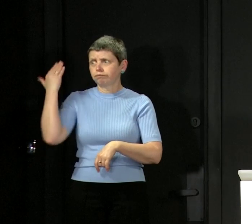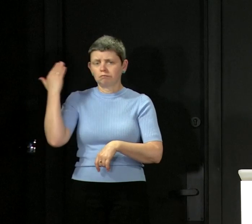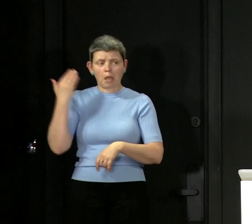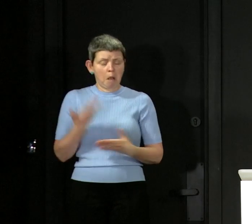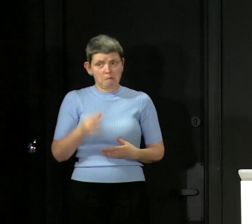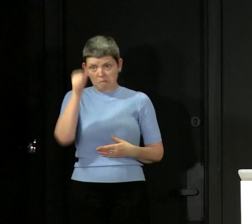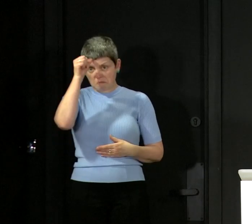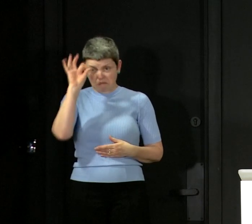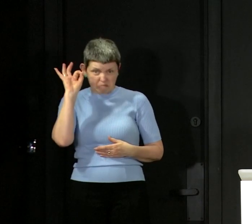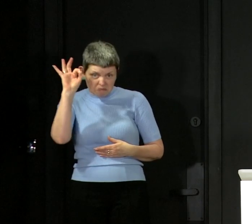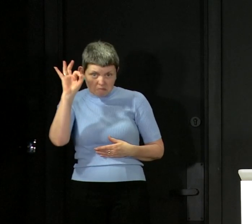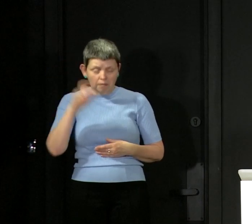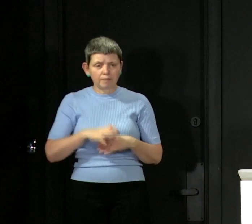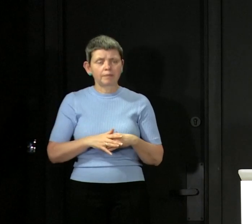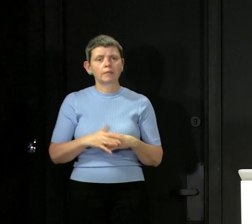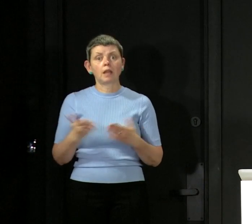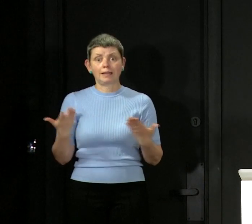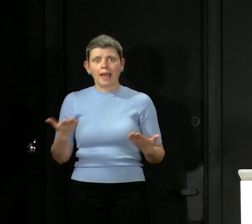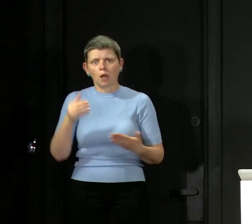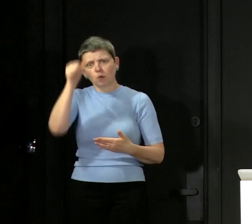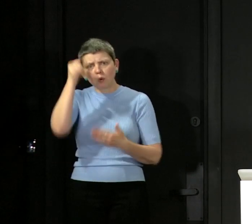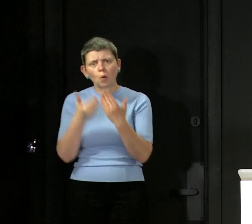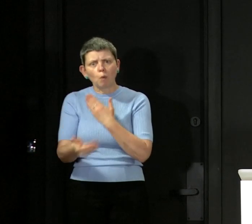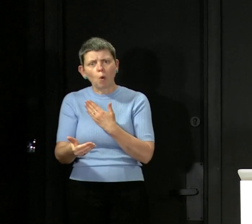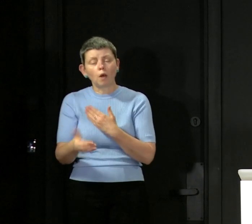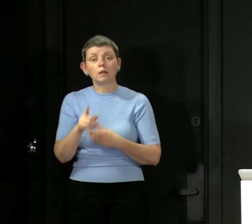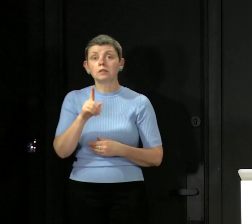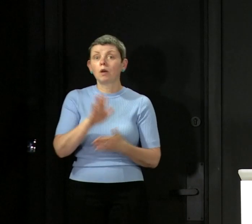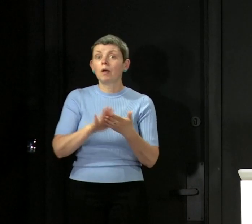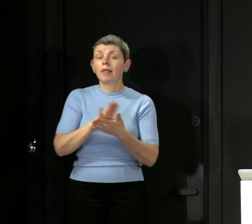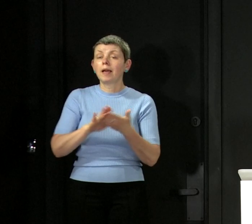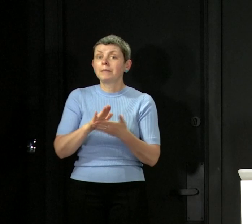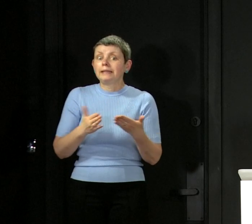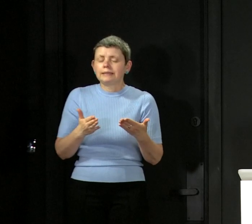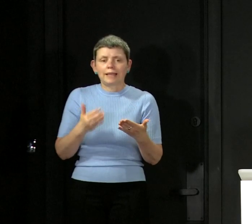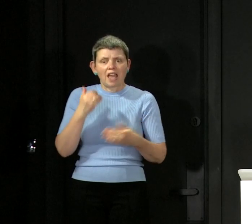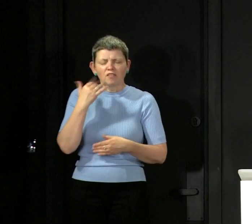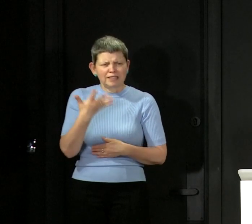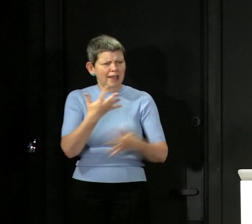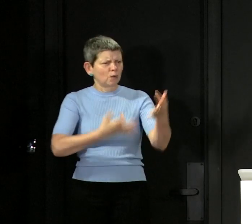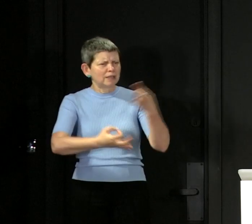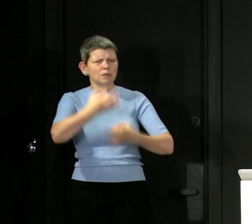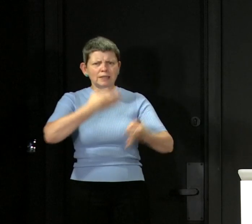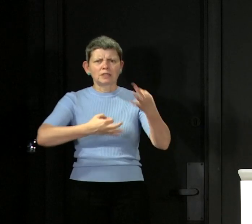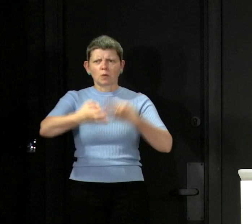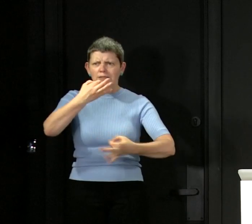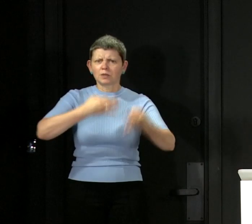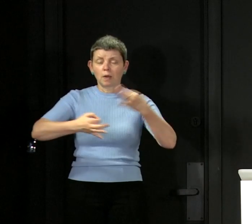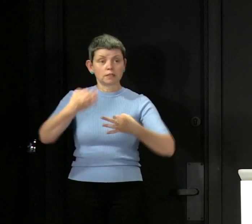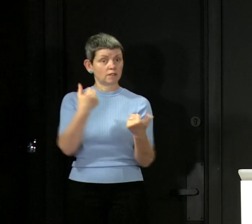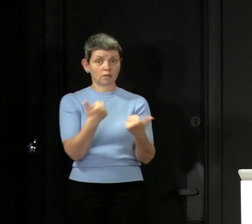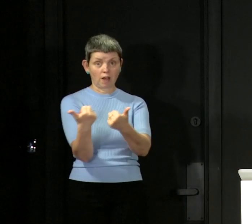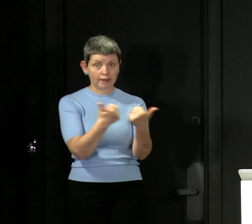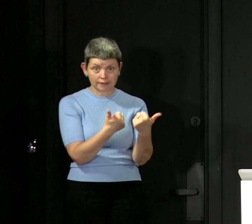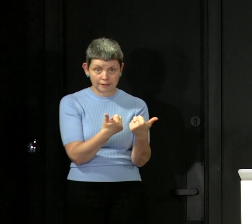outset. And secondly, every day almost we get questions put to us, understandably and perfectly